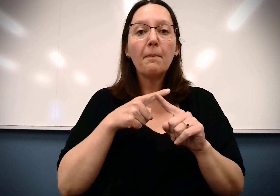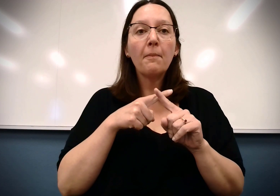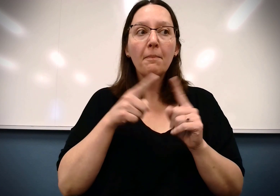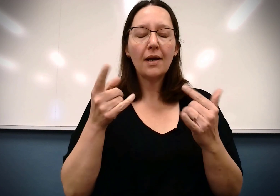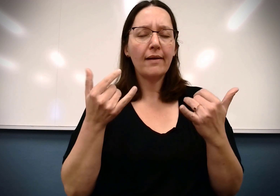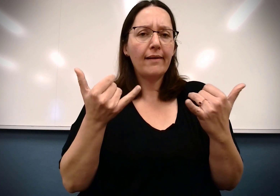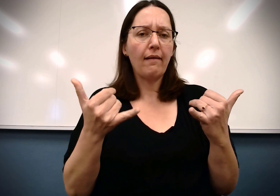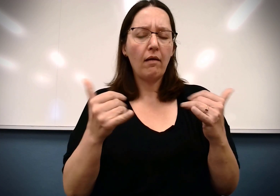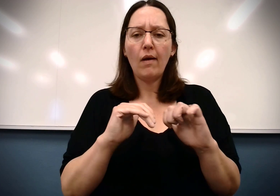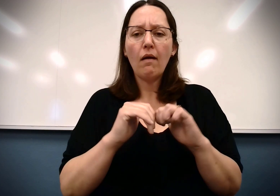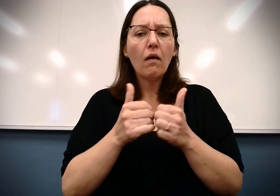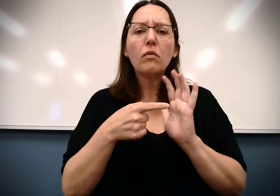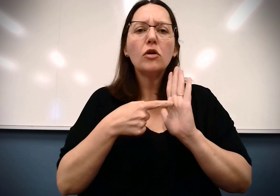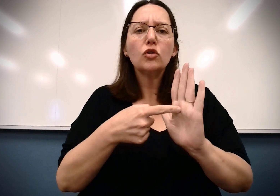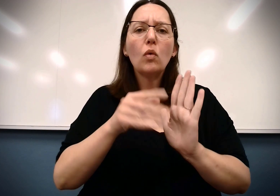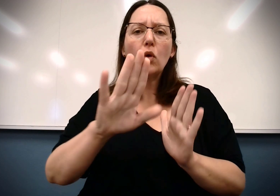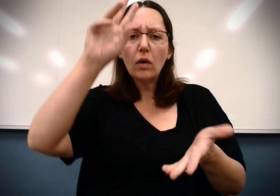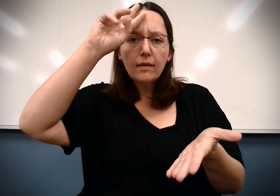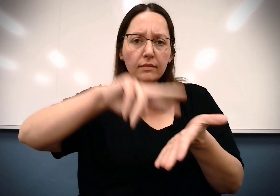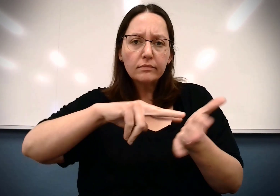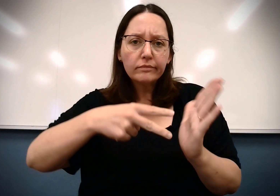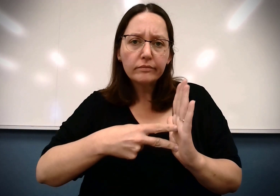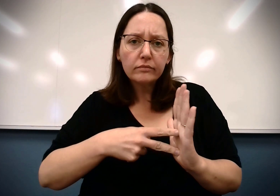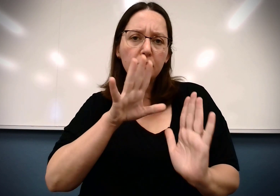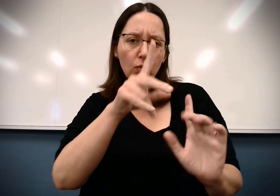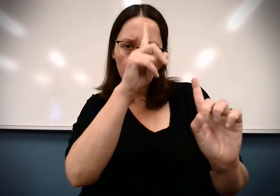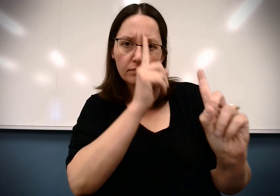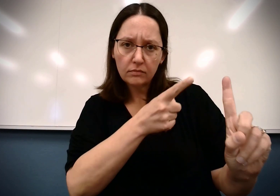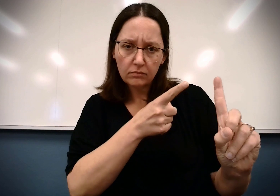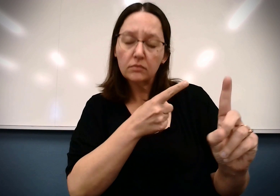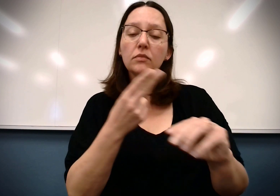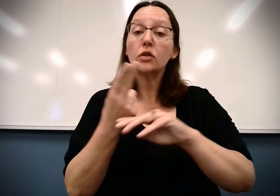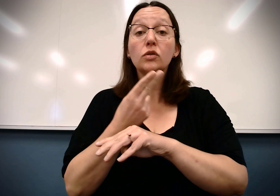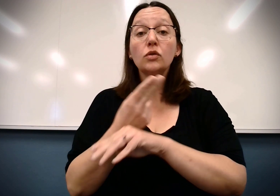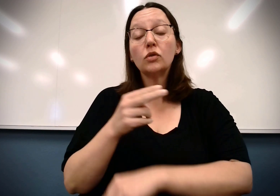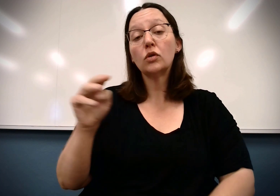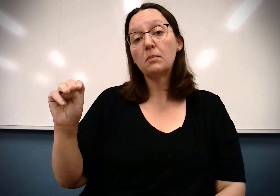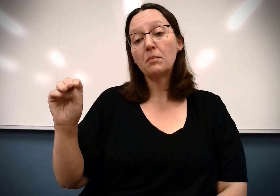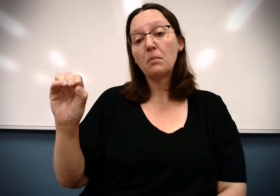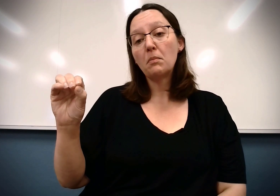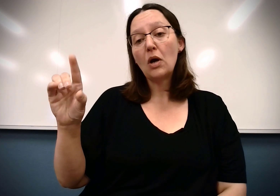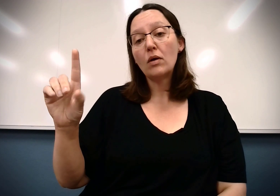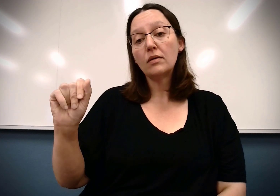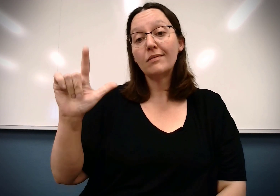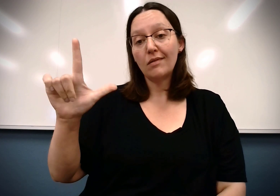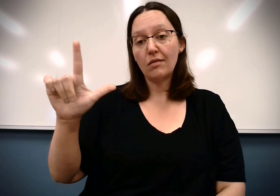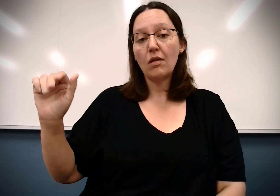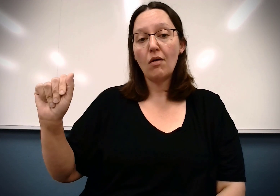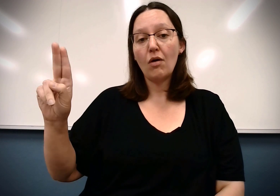semester. But how do you show the intent or the purpose of your verb? How we do that is by